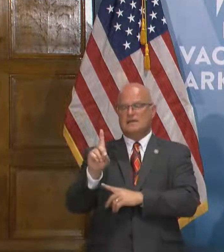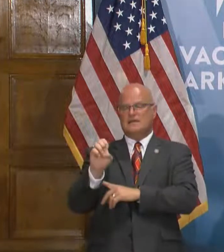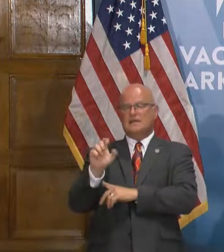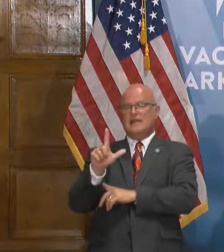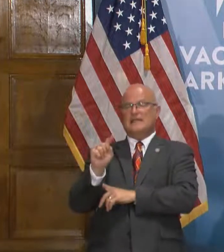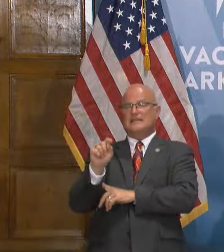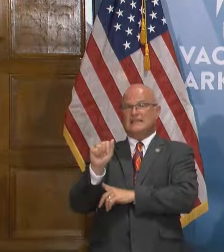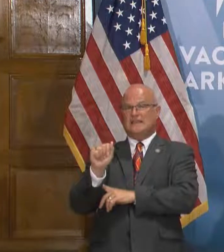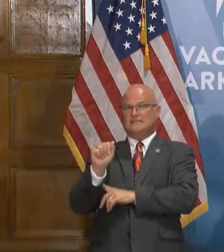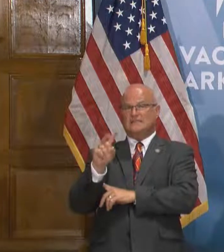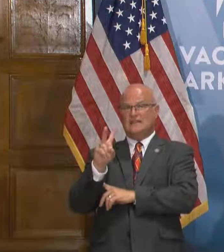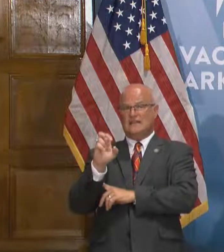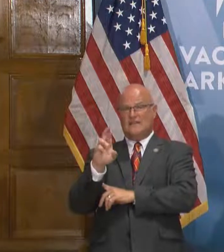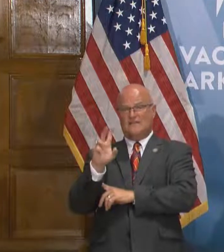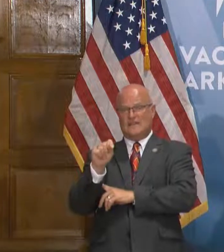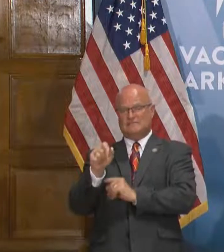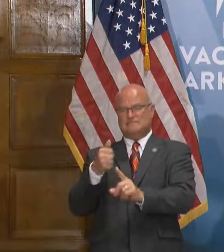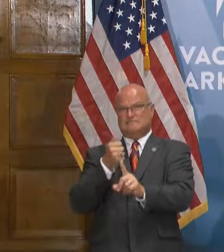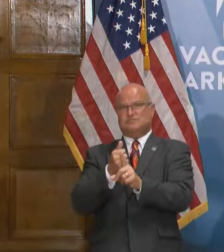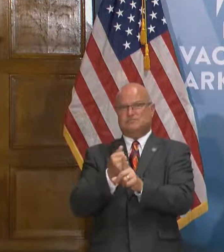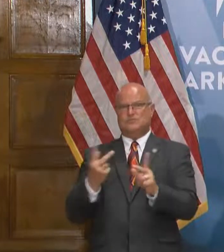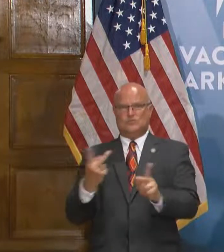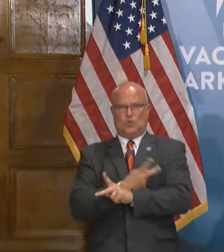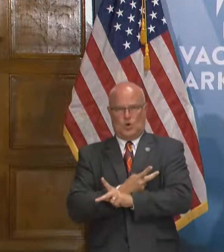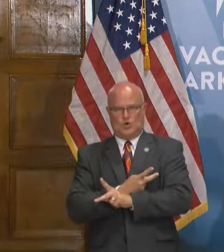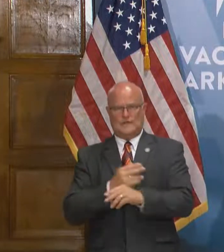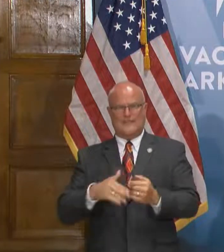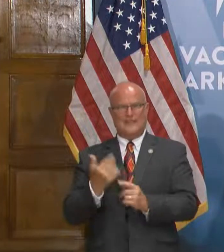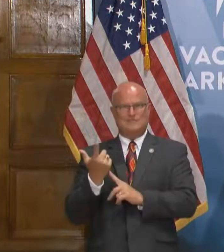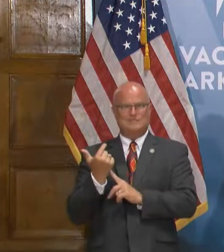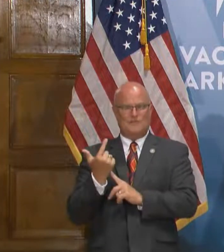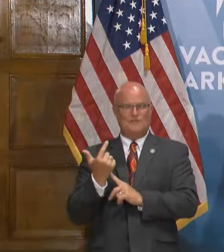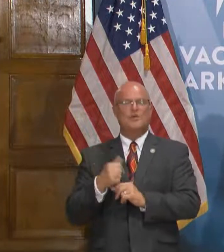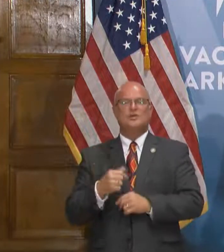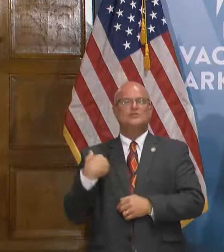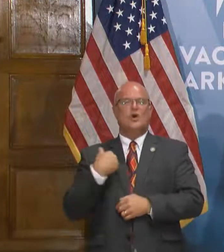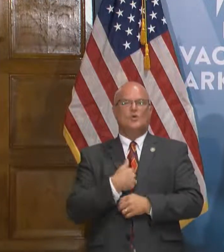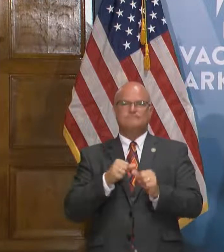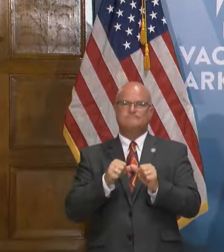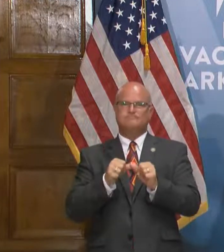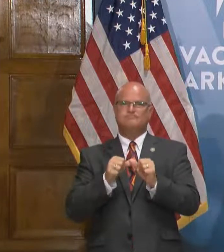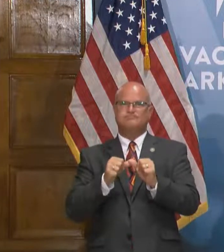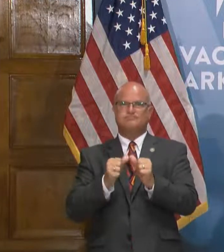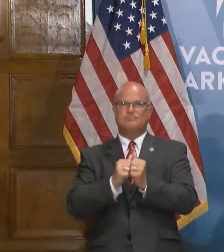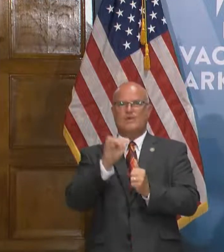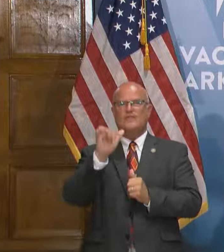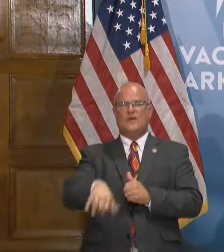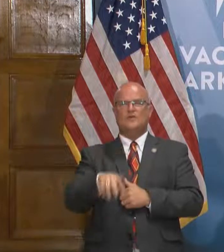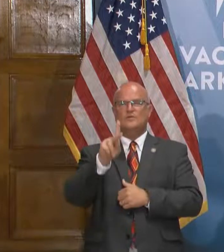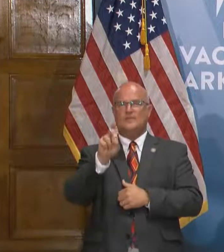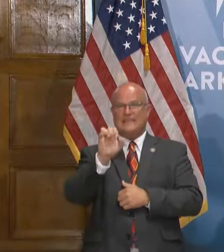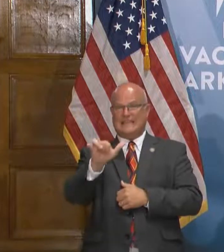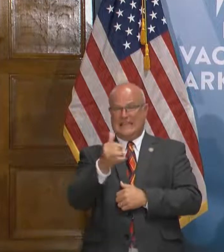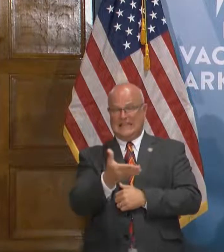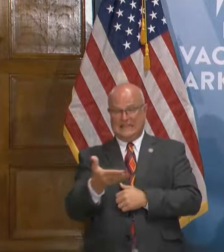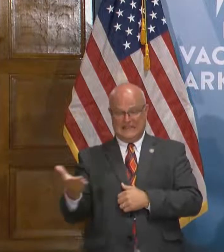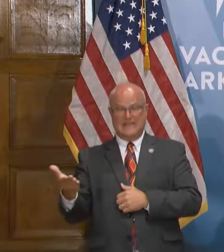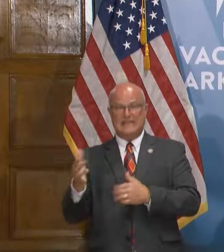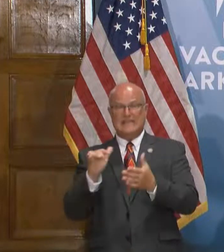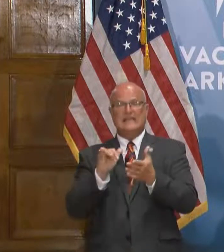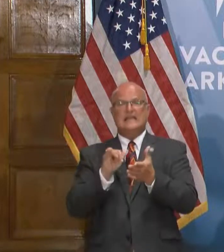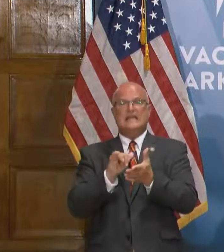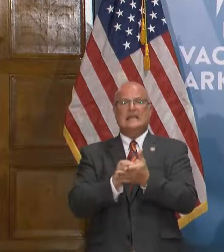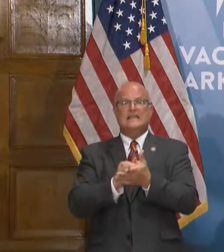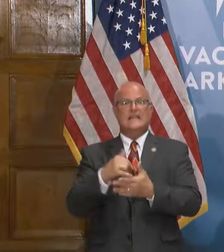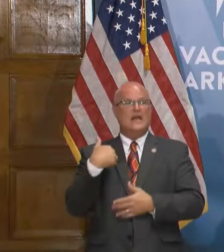tougher to deal with than what we've had before. So we'll continue to press on, but those are the key things